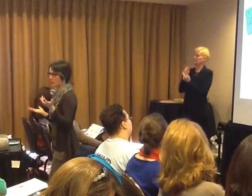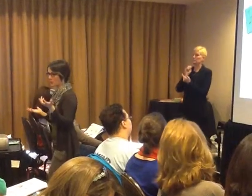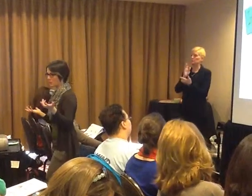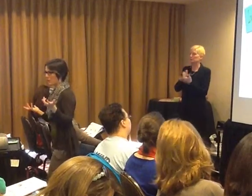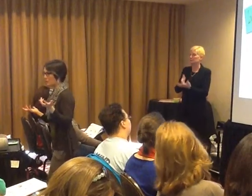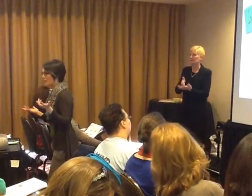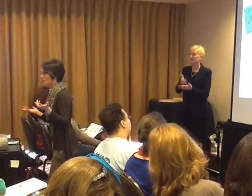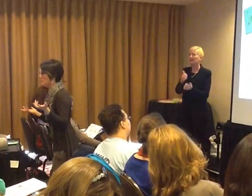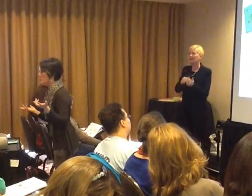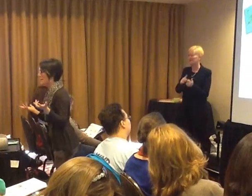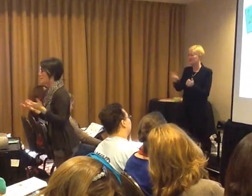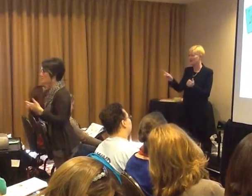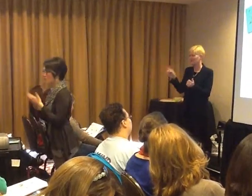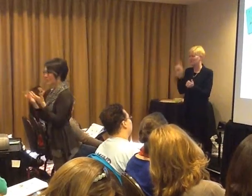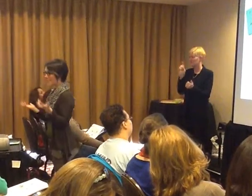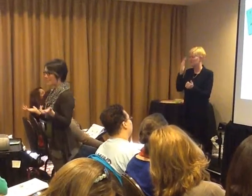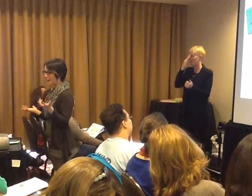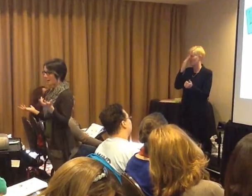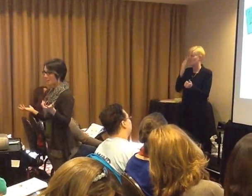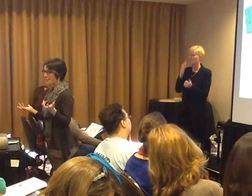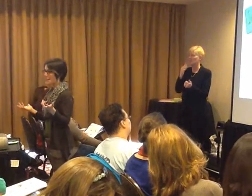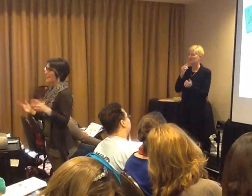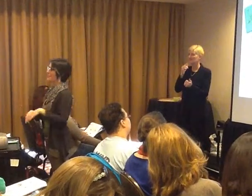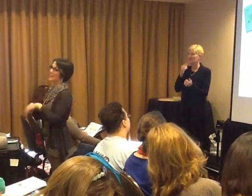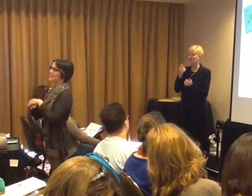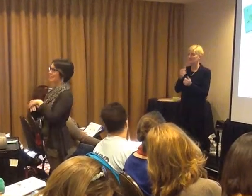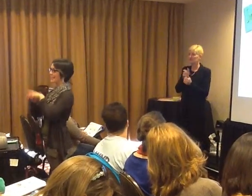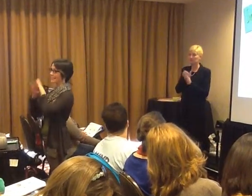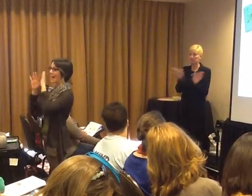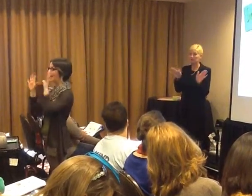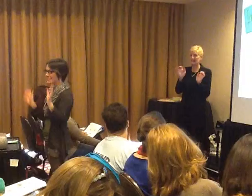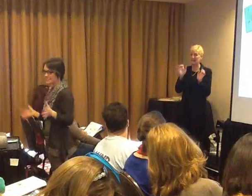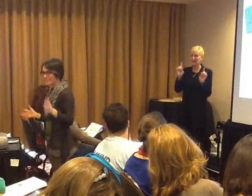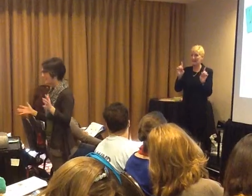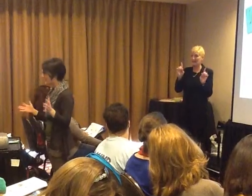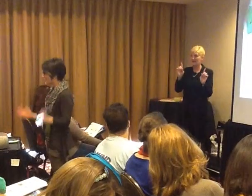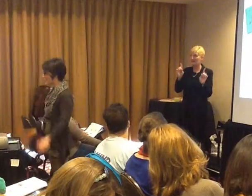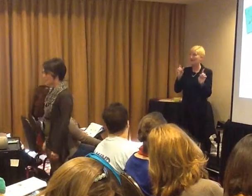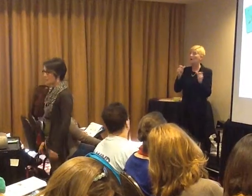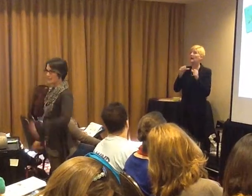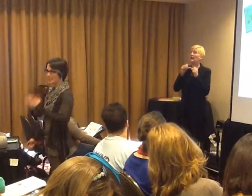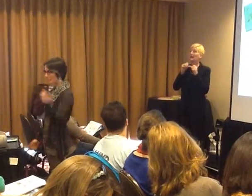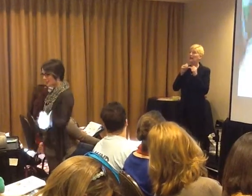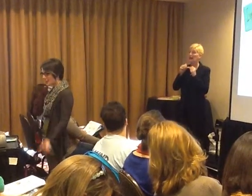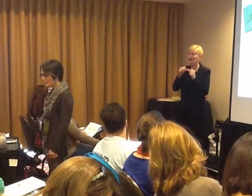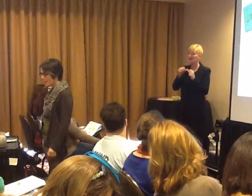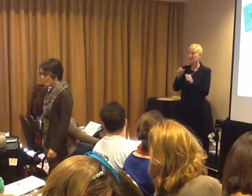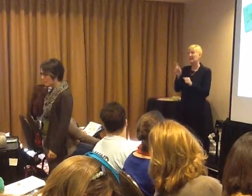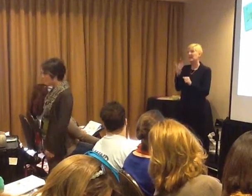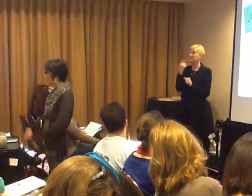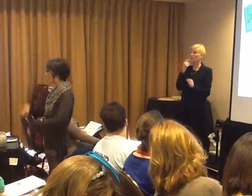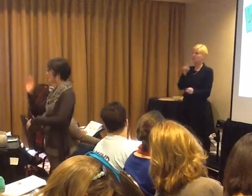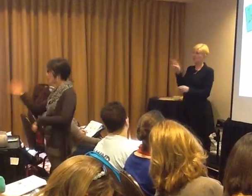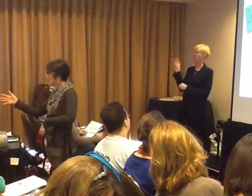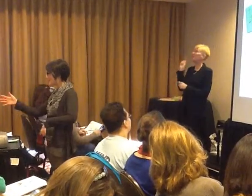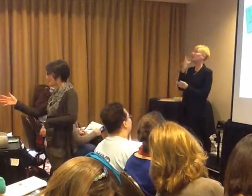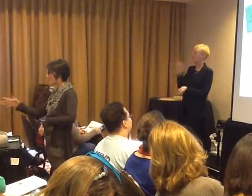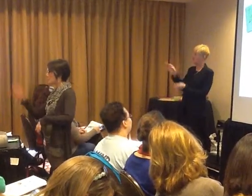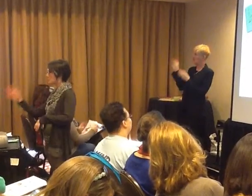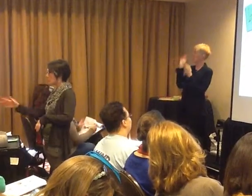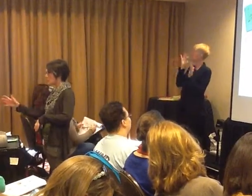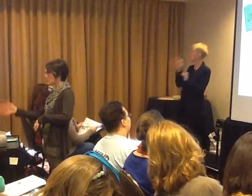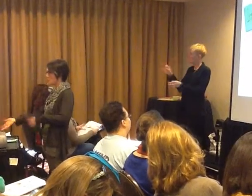who work with a deaf or hard of hearing student in the gen ed environment, that's like constantly where the teacher's like, well, he's always looking around the room. Well, when I put him in